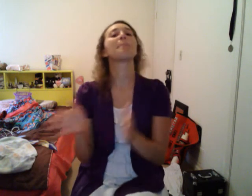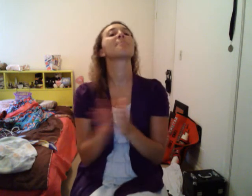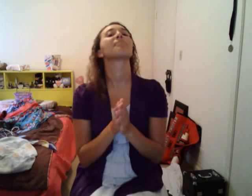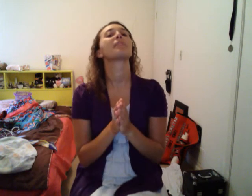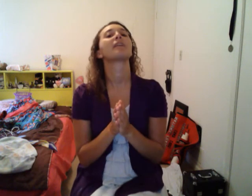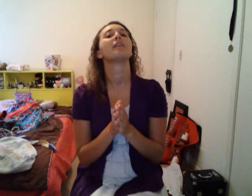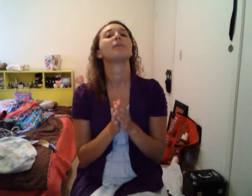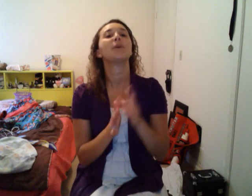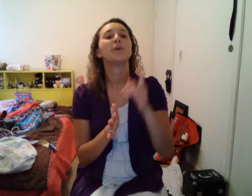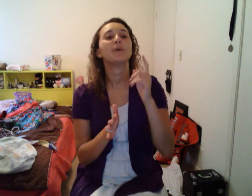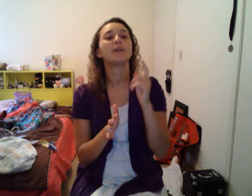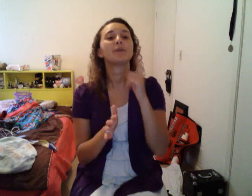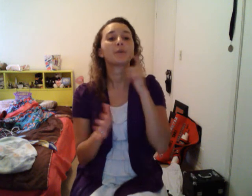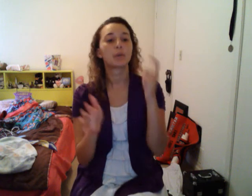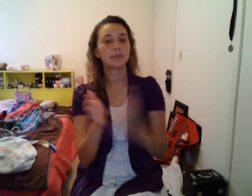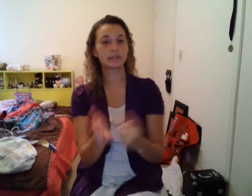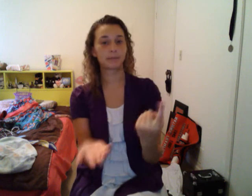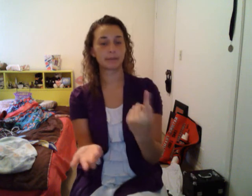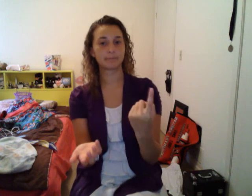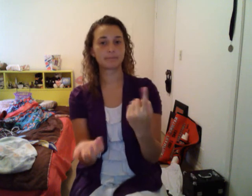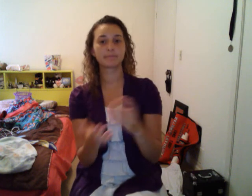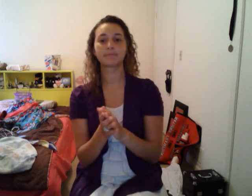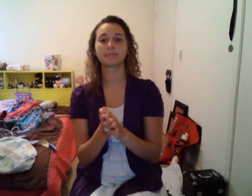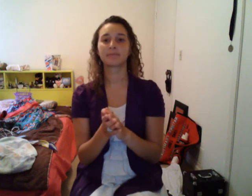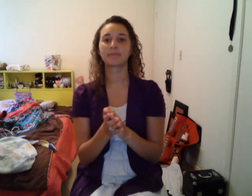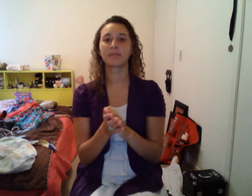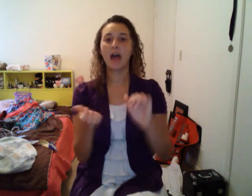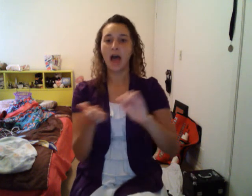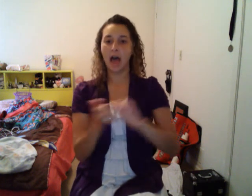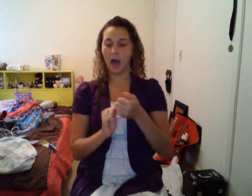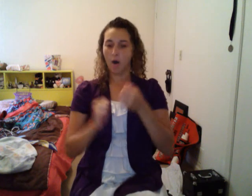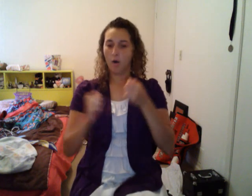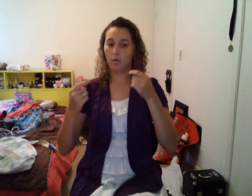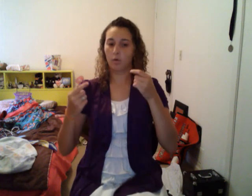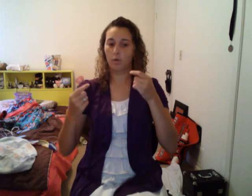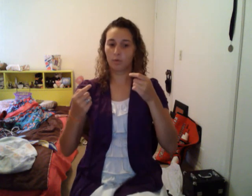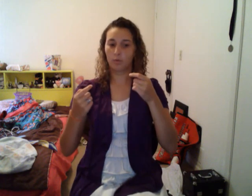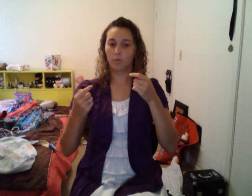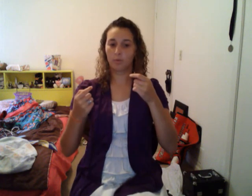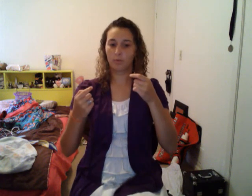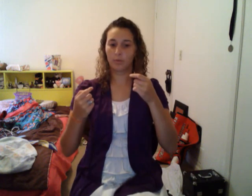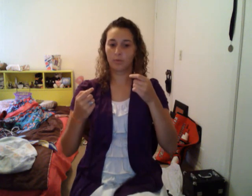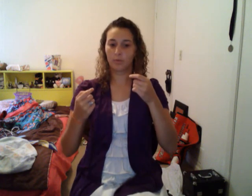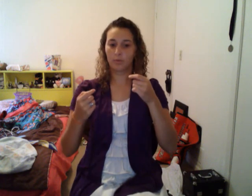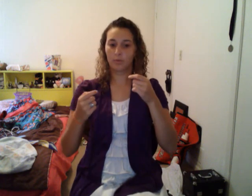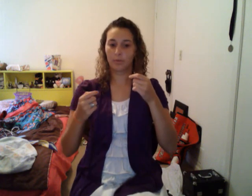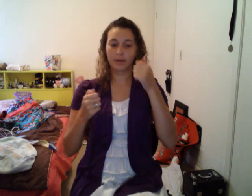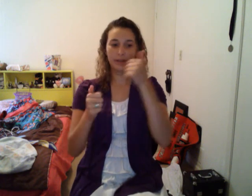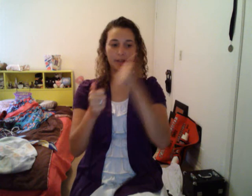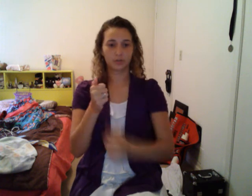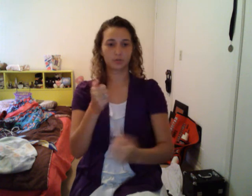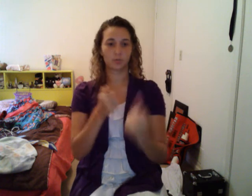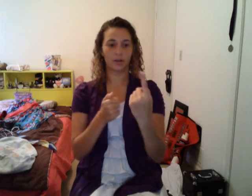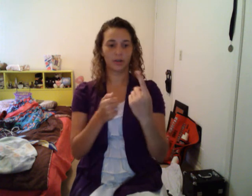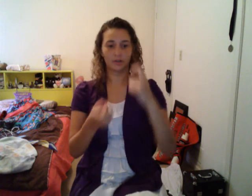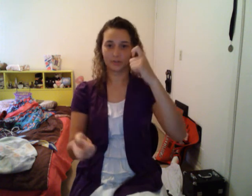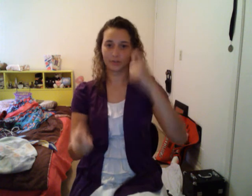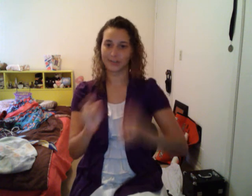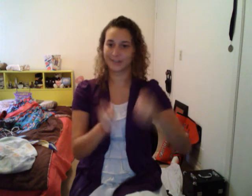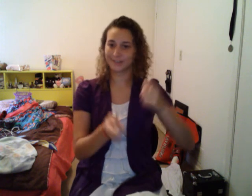things about the way the arguments have begun to unfold. Certain moral